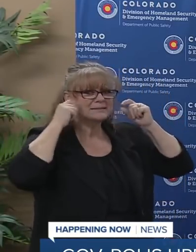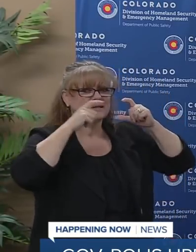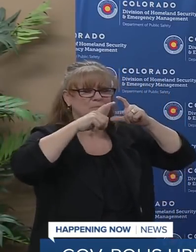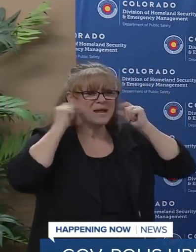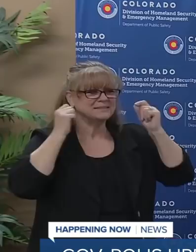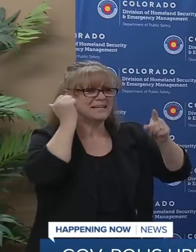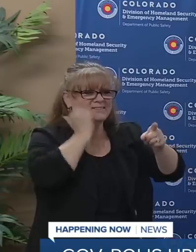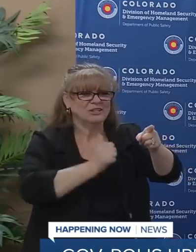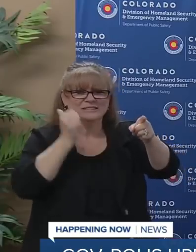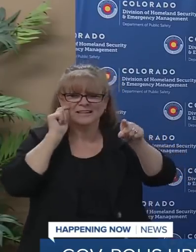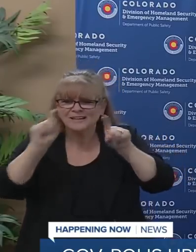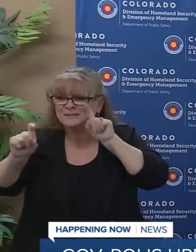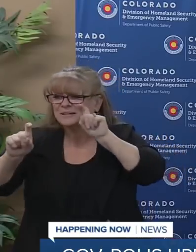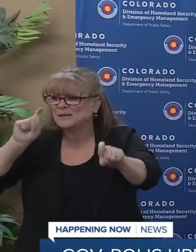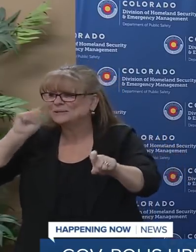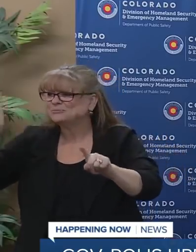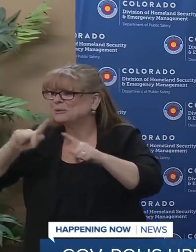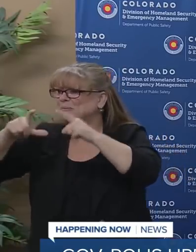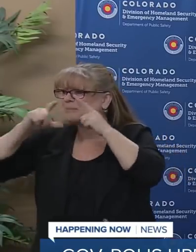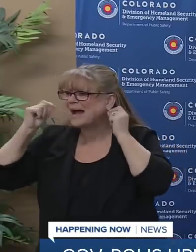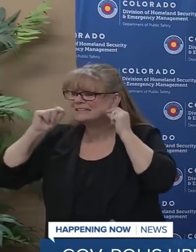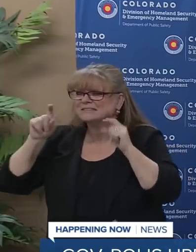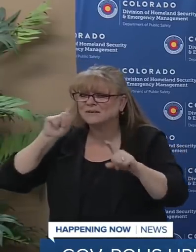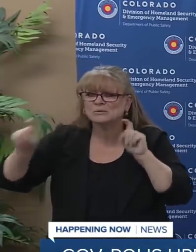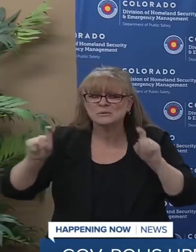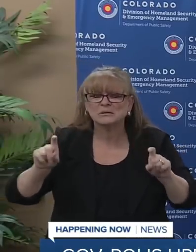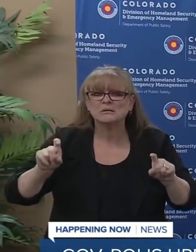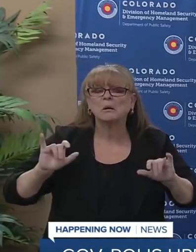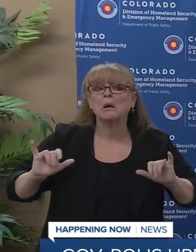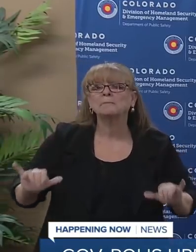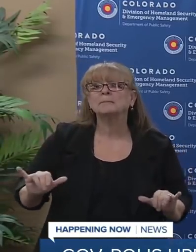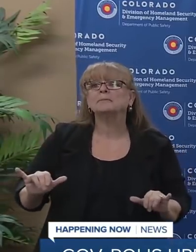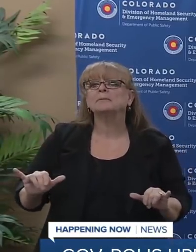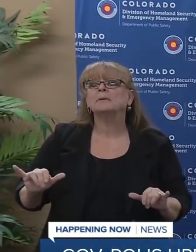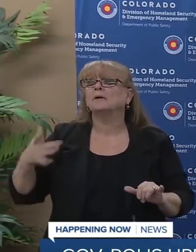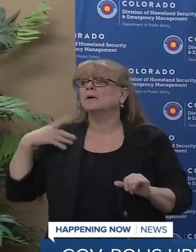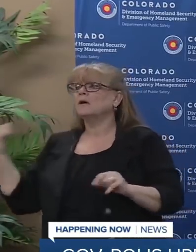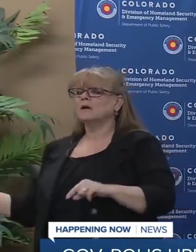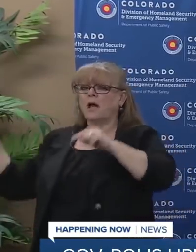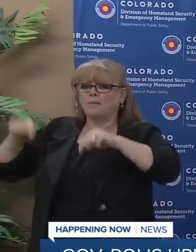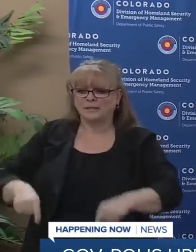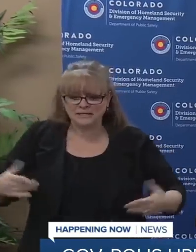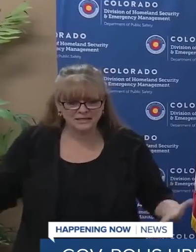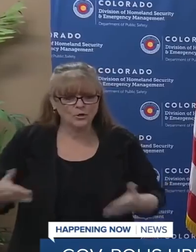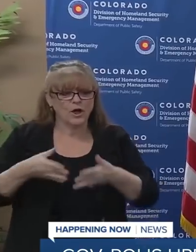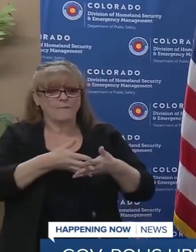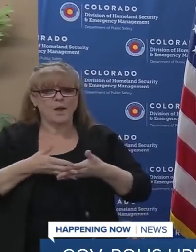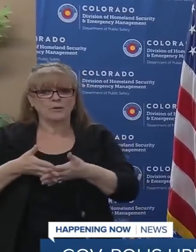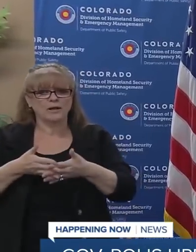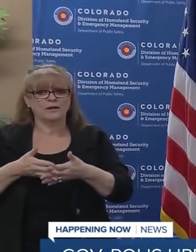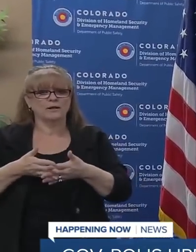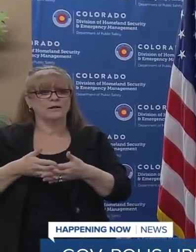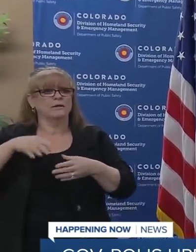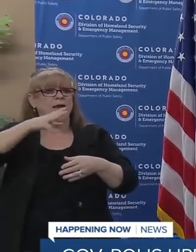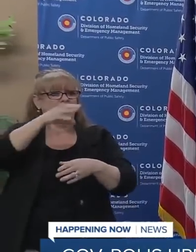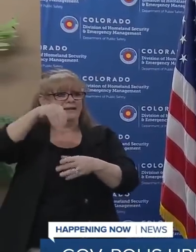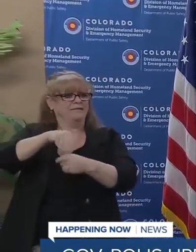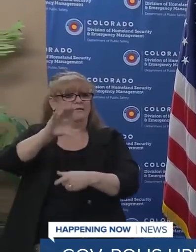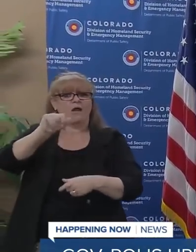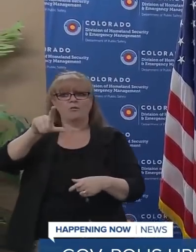day. Replicating that during this COVID epidemic, having that as part of our culture here in Colorado, in the United States of